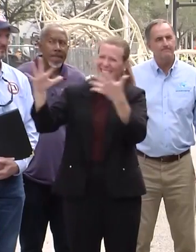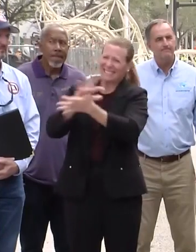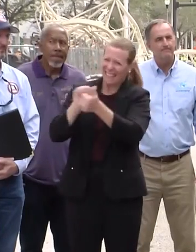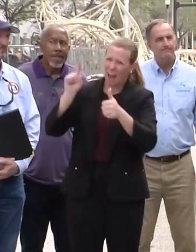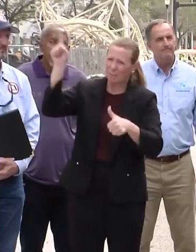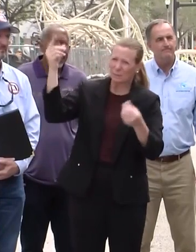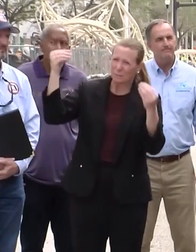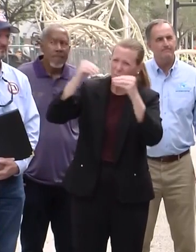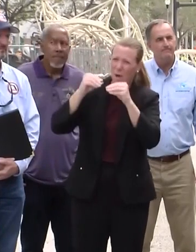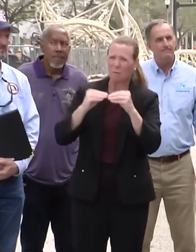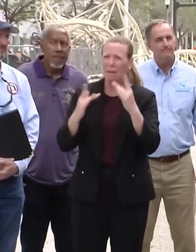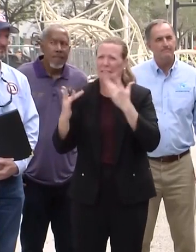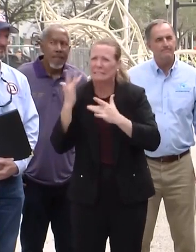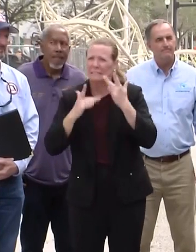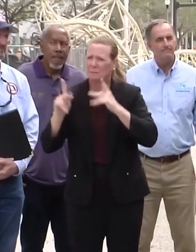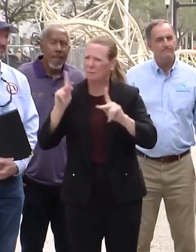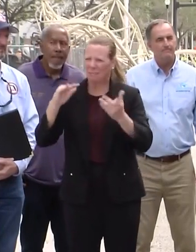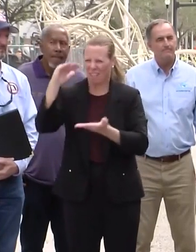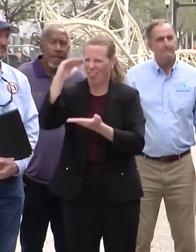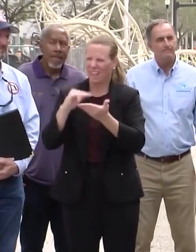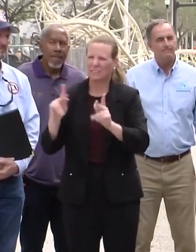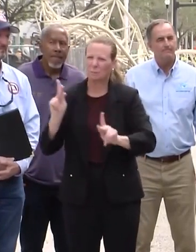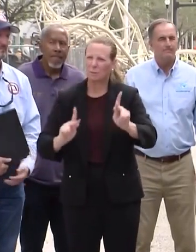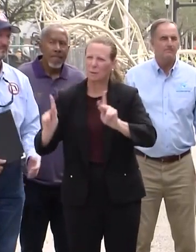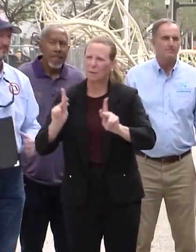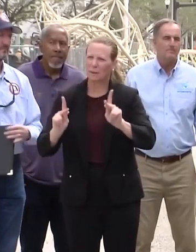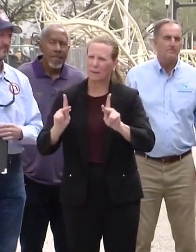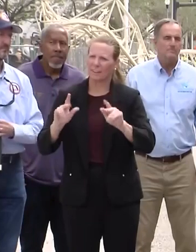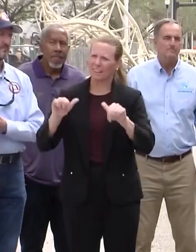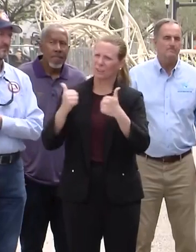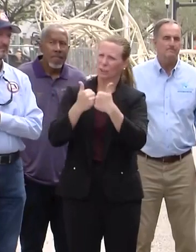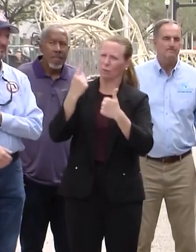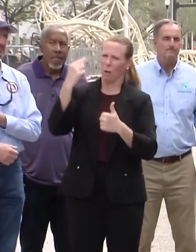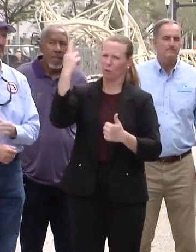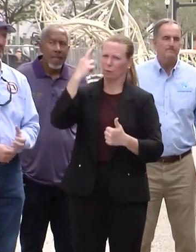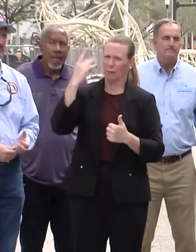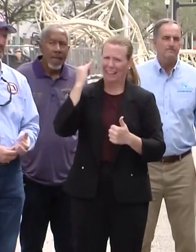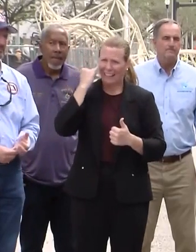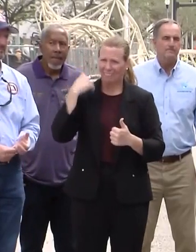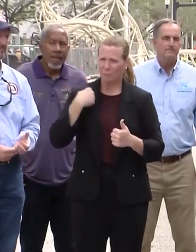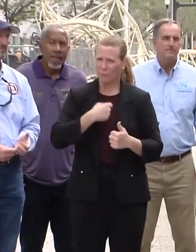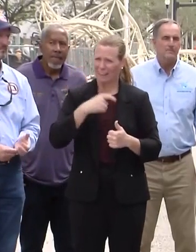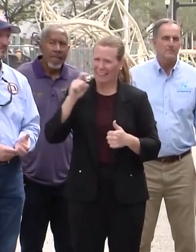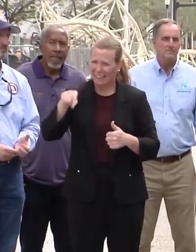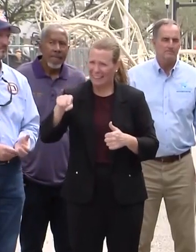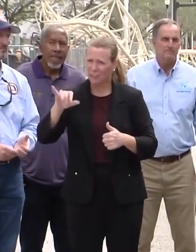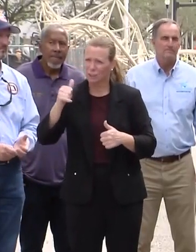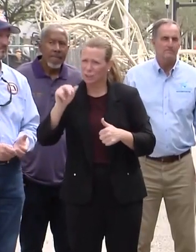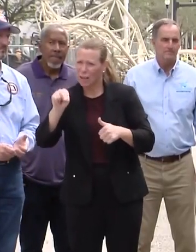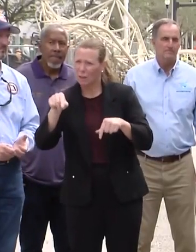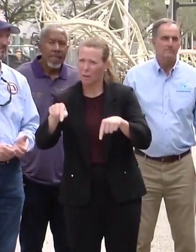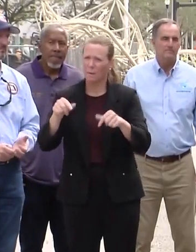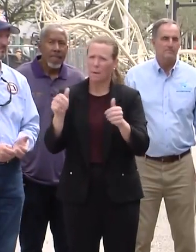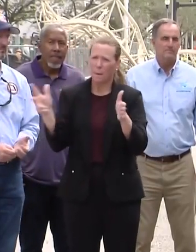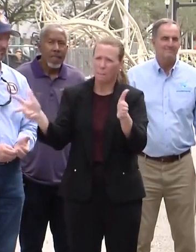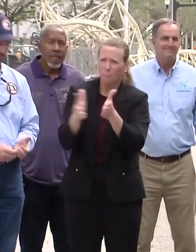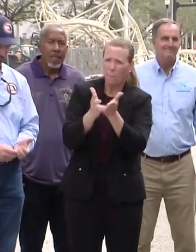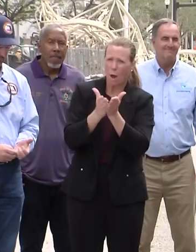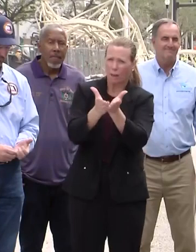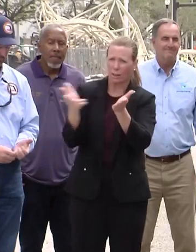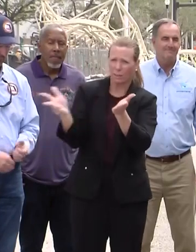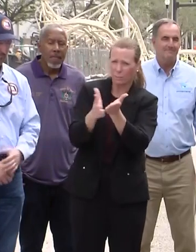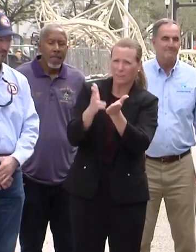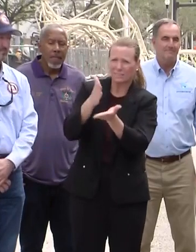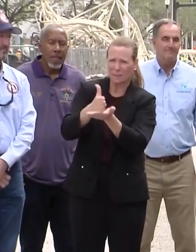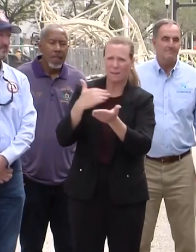area. So that'd be a challenge. That's one of the reasons why if we need to in January with this port stoppage, I know they tried to do it